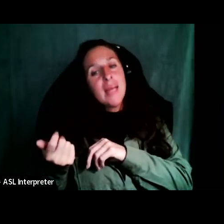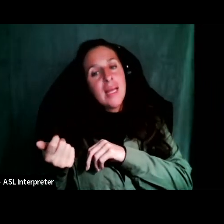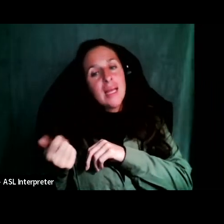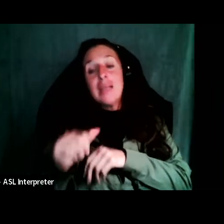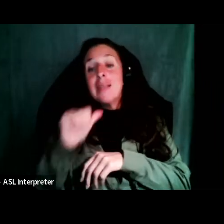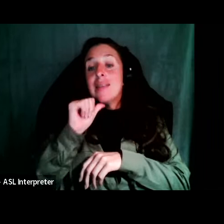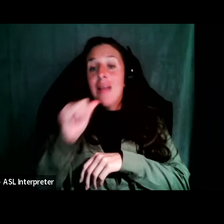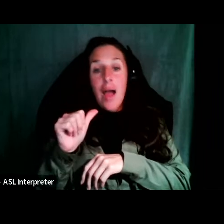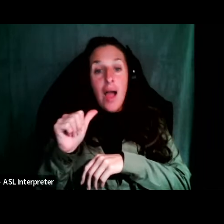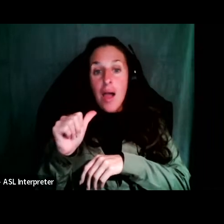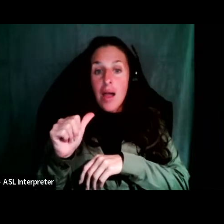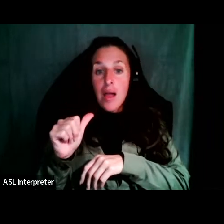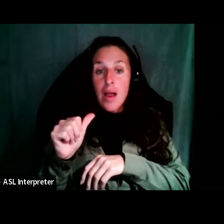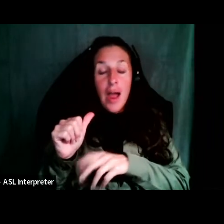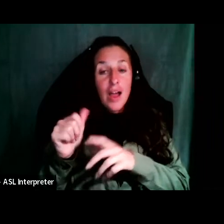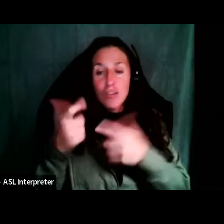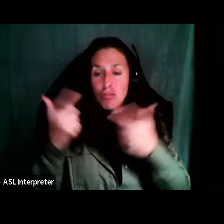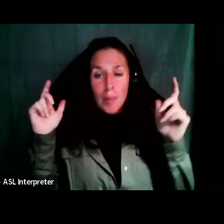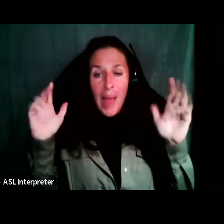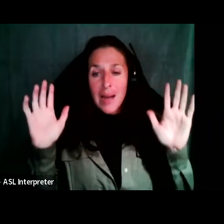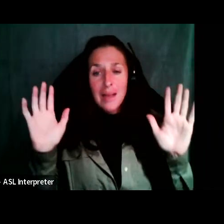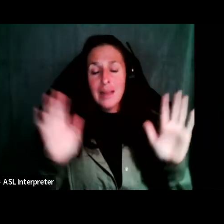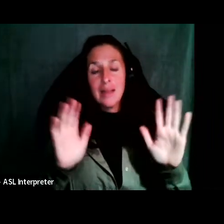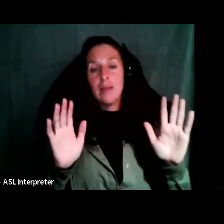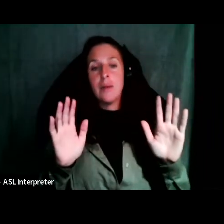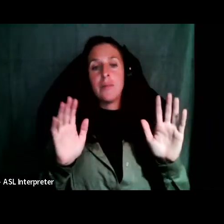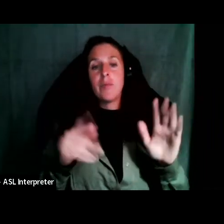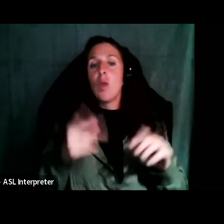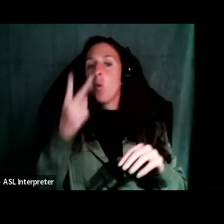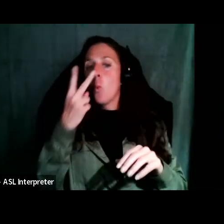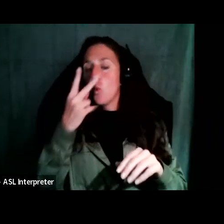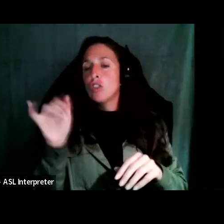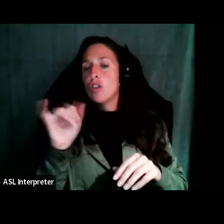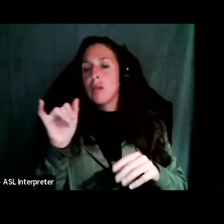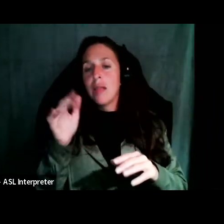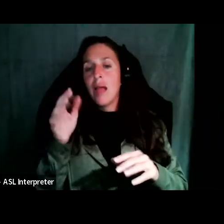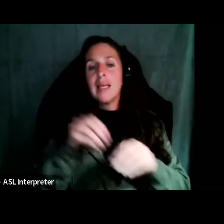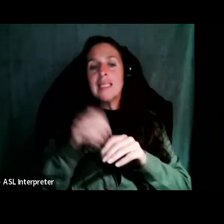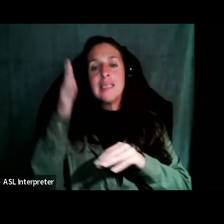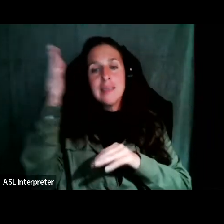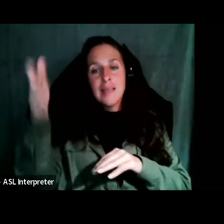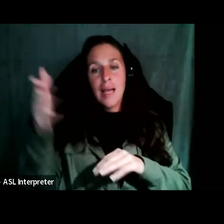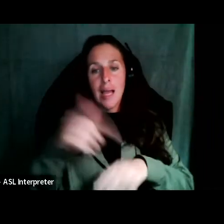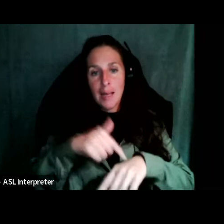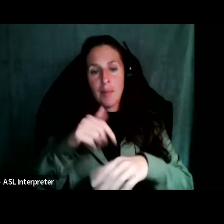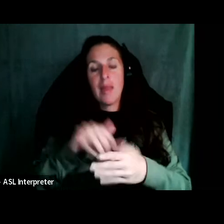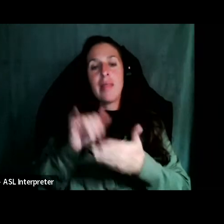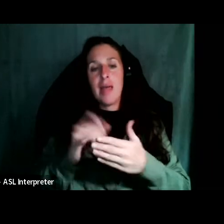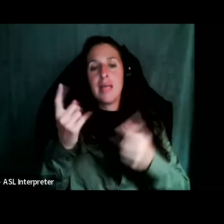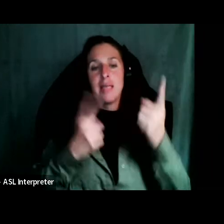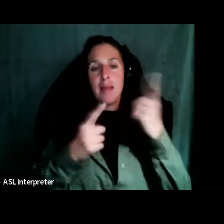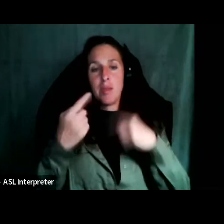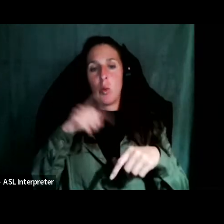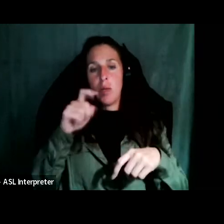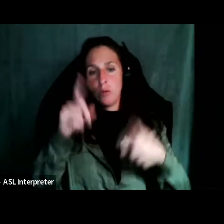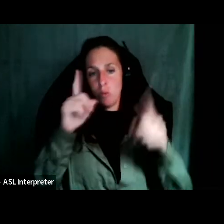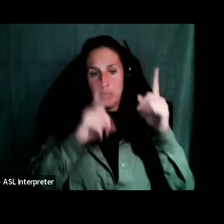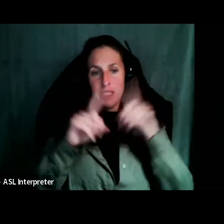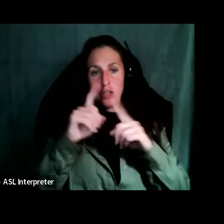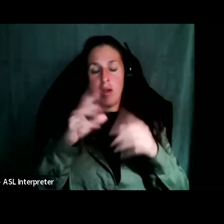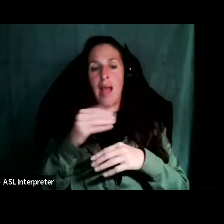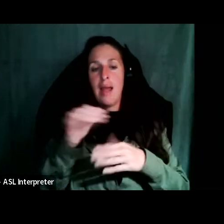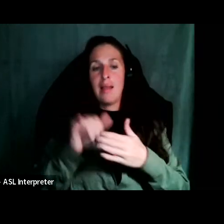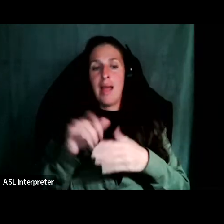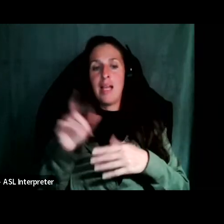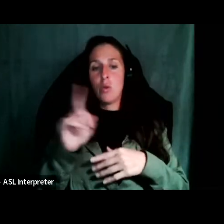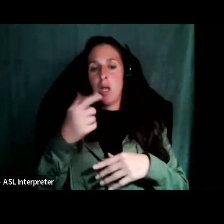not dramatically, and what does it look like over time? So that is something to consider. And I think that's kind of where we're.